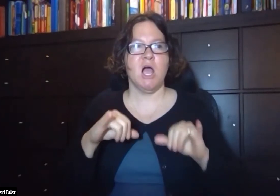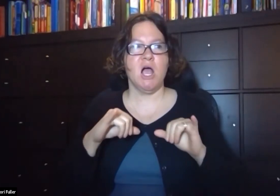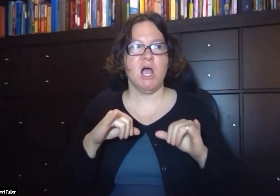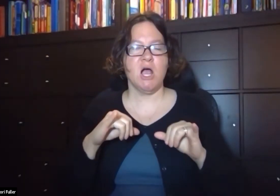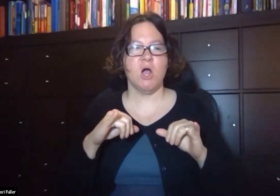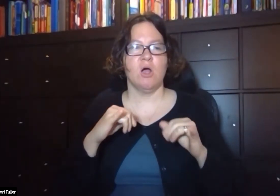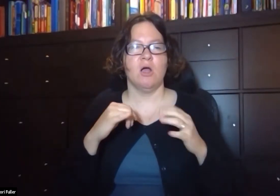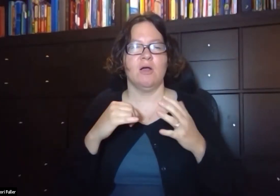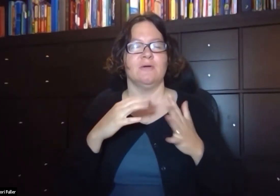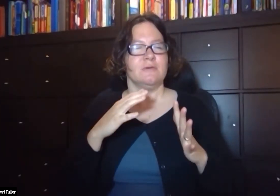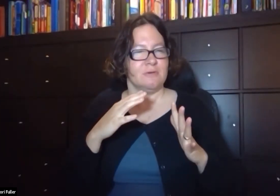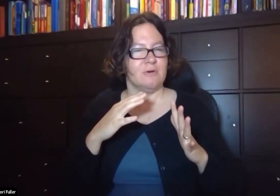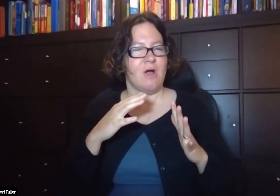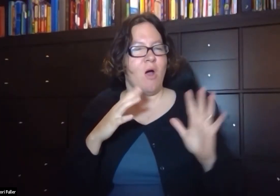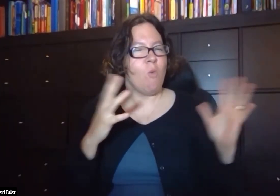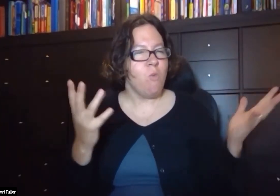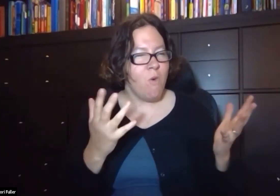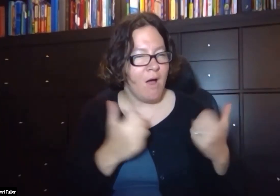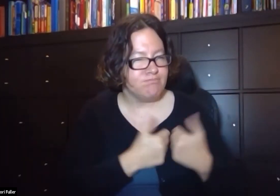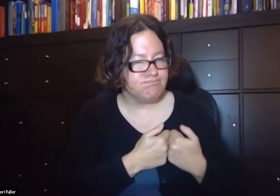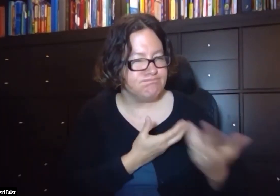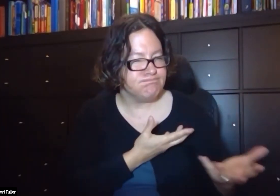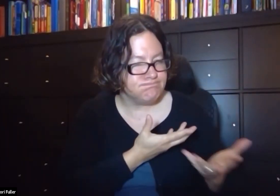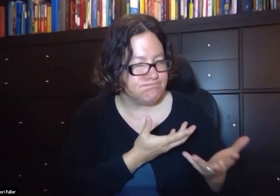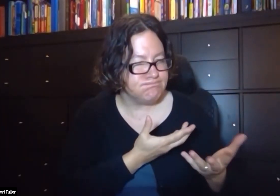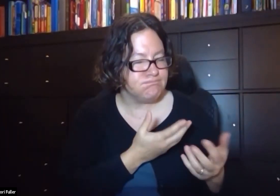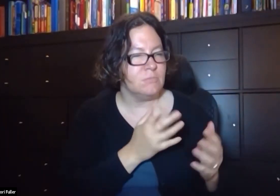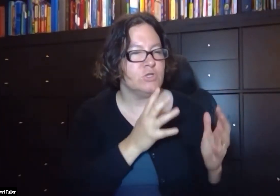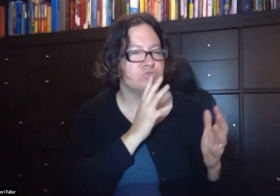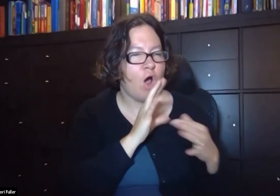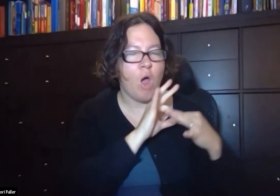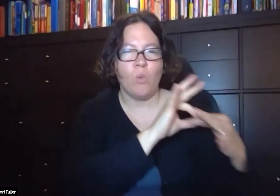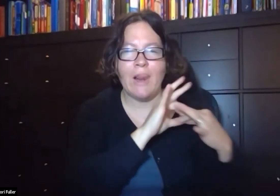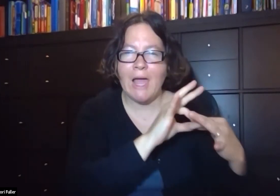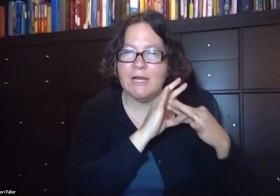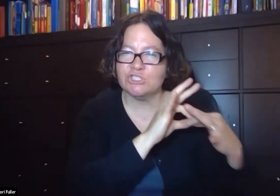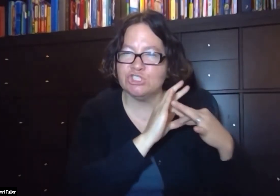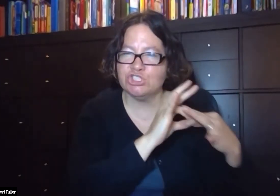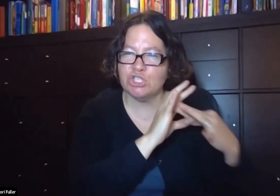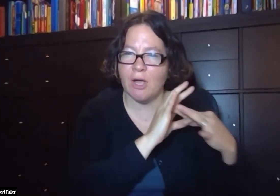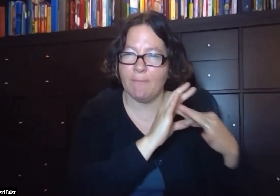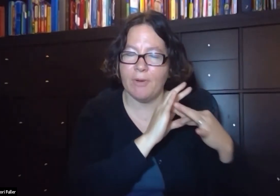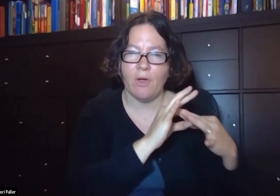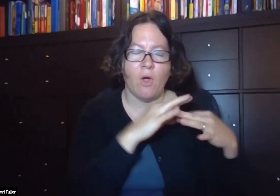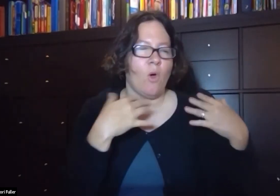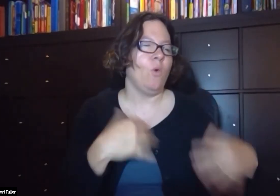the pandemic, it's made me realize, it's forced me to,